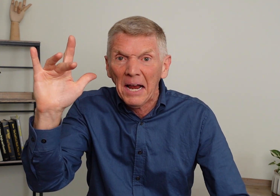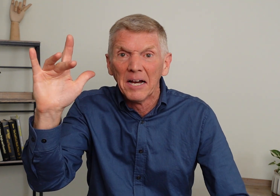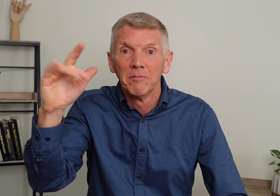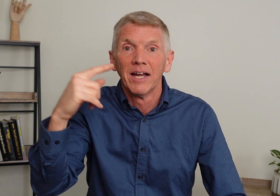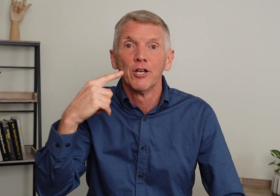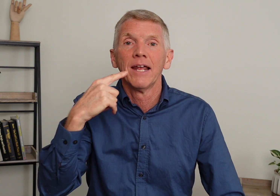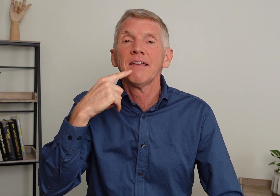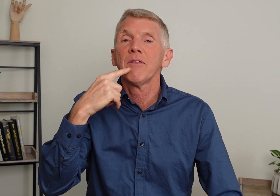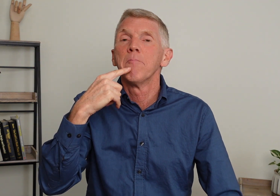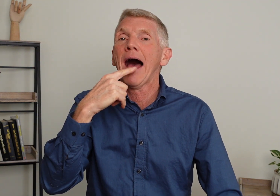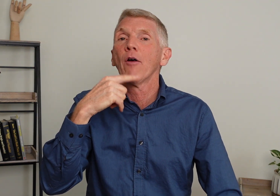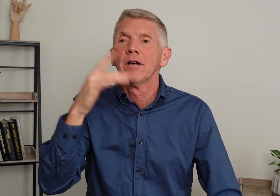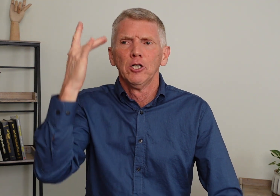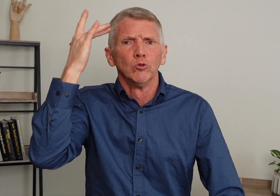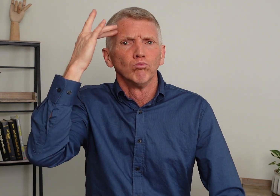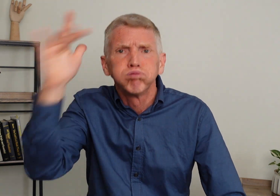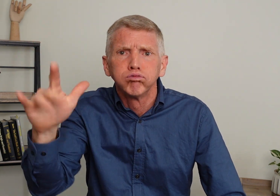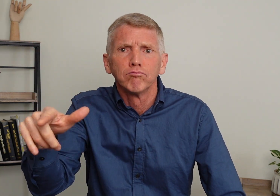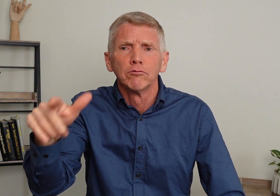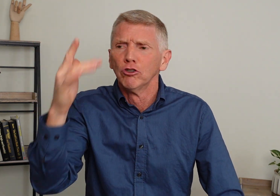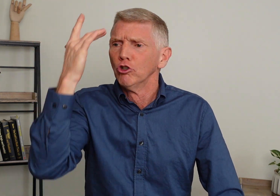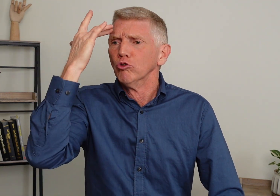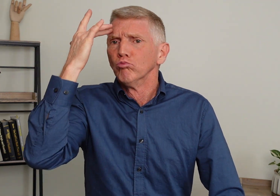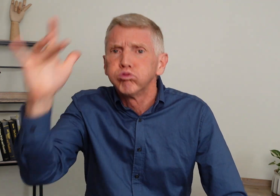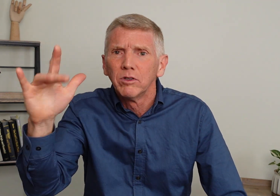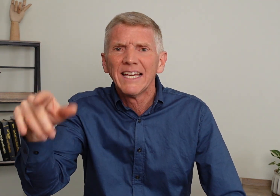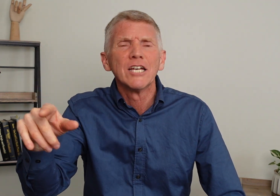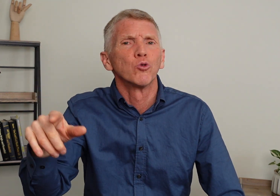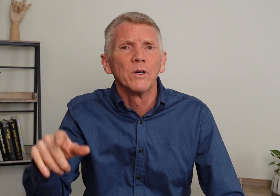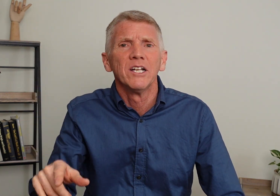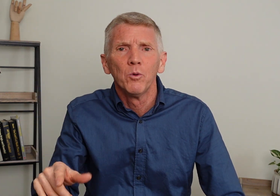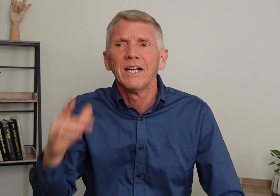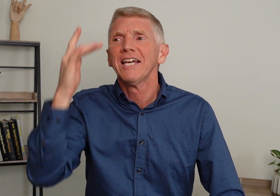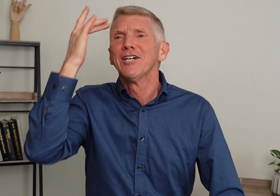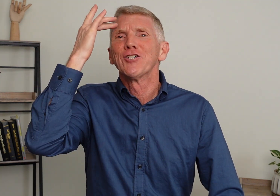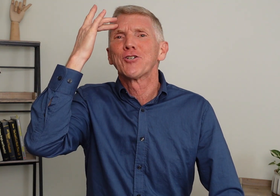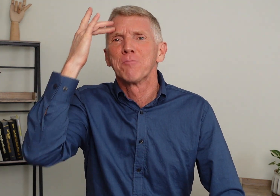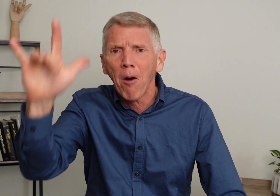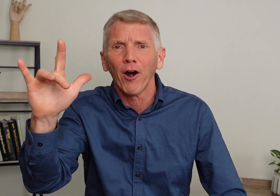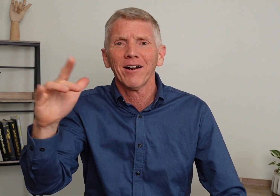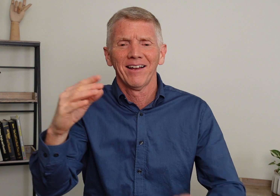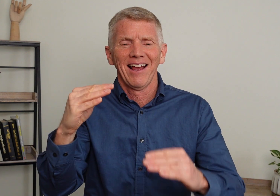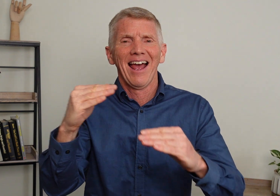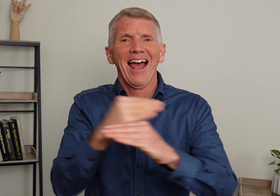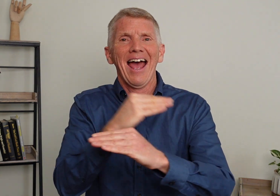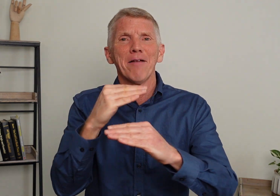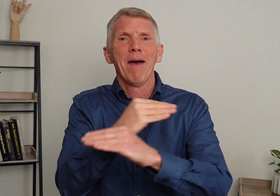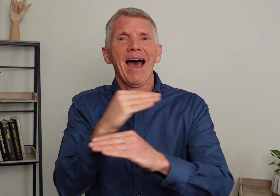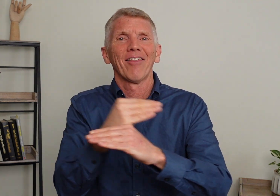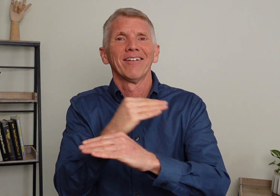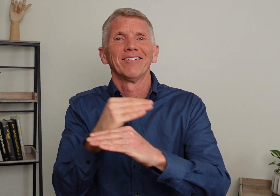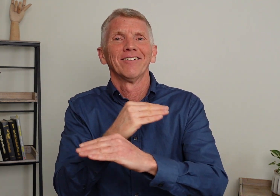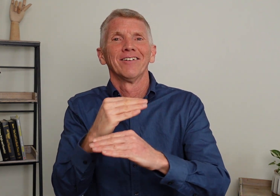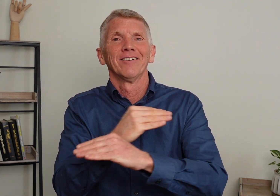bam, and even the mouth, he is really, really smart at math.